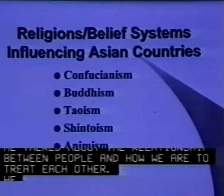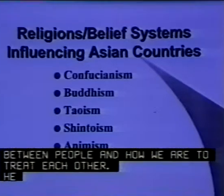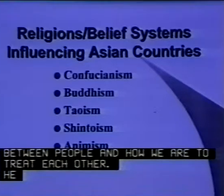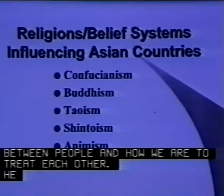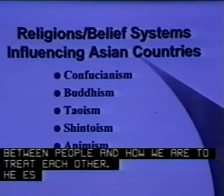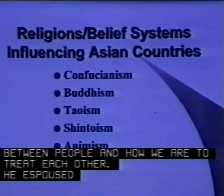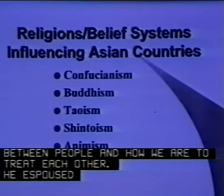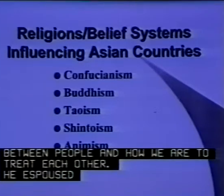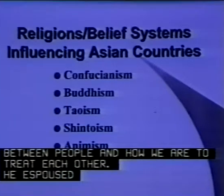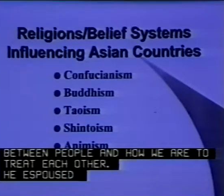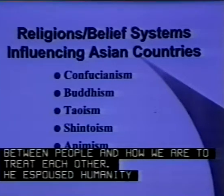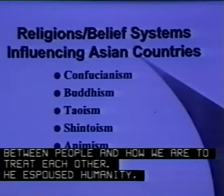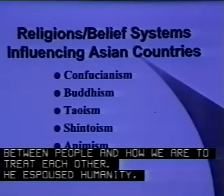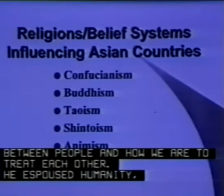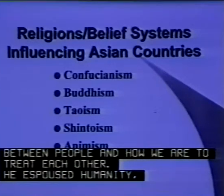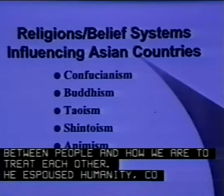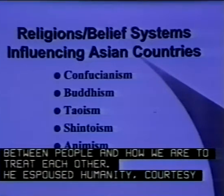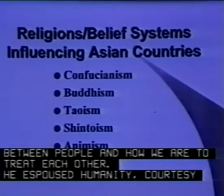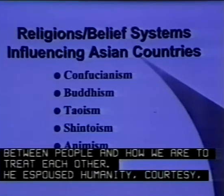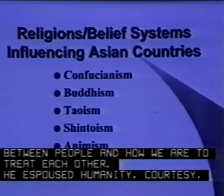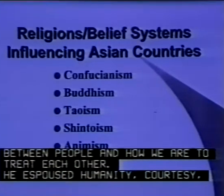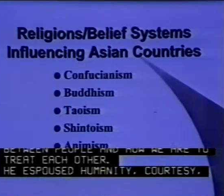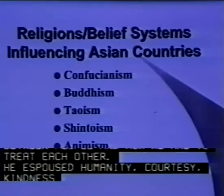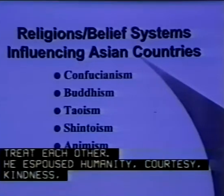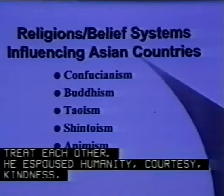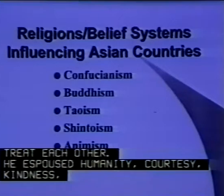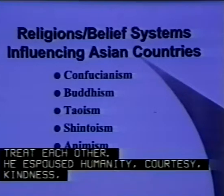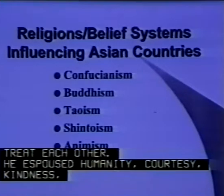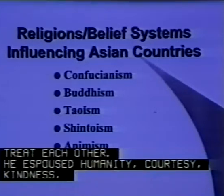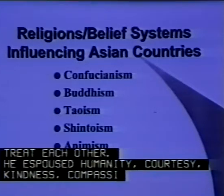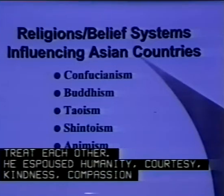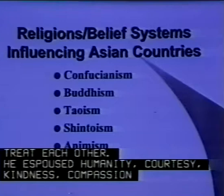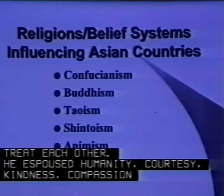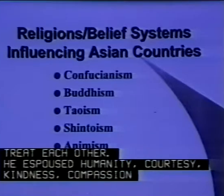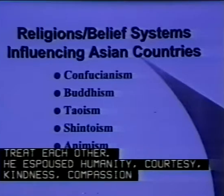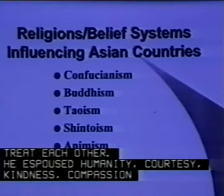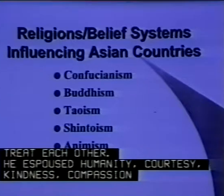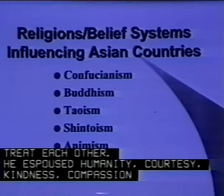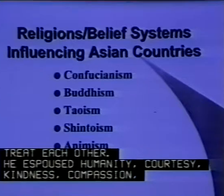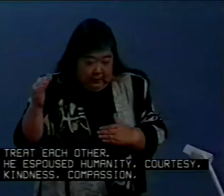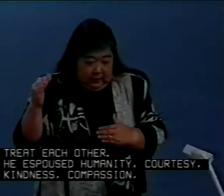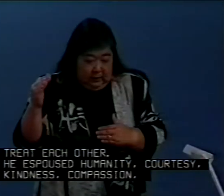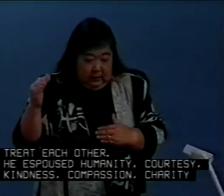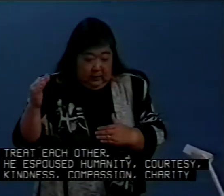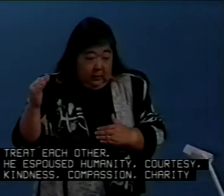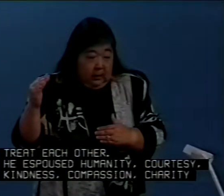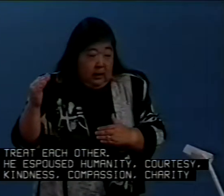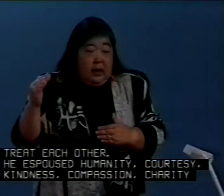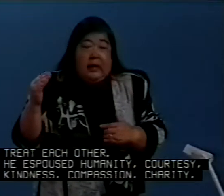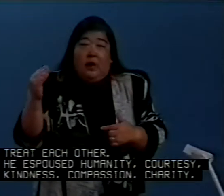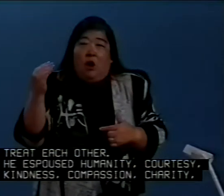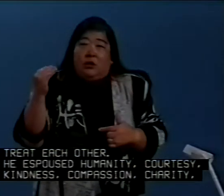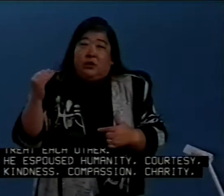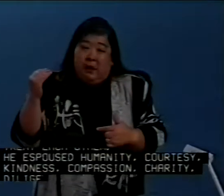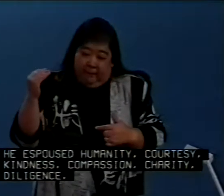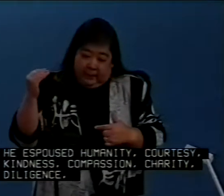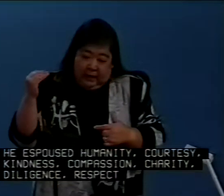kindness, compassion, charity, diligence, respect. He also